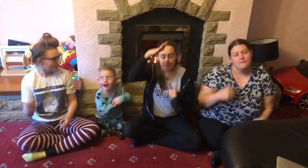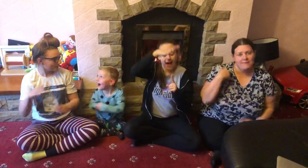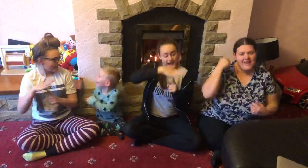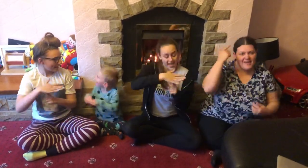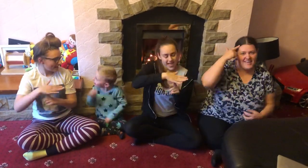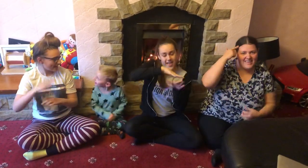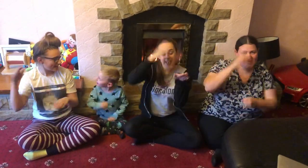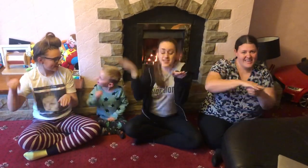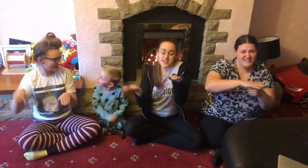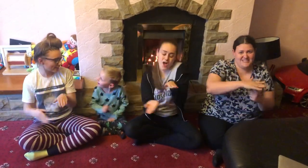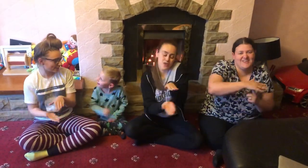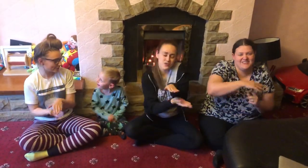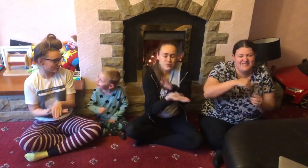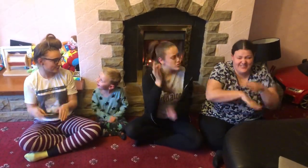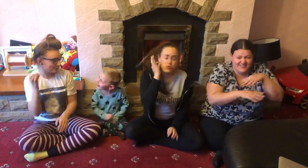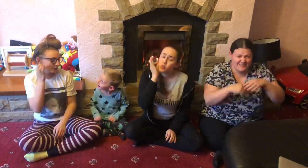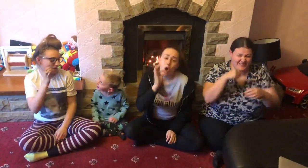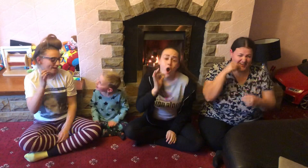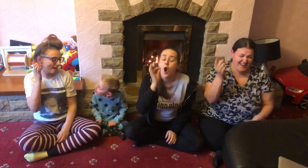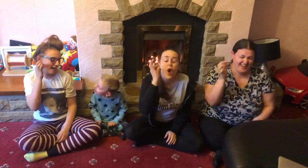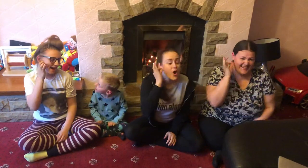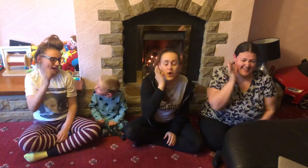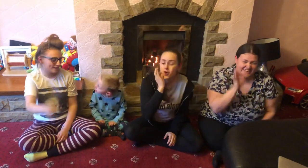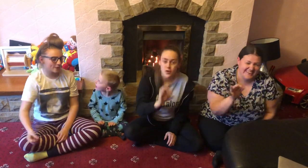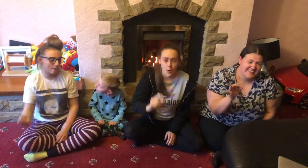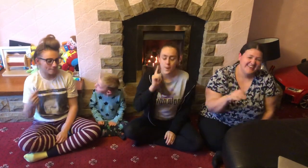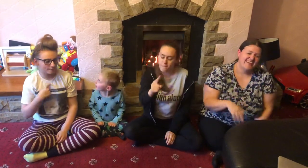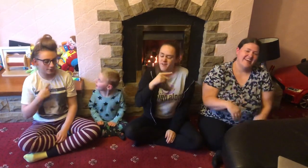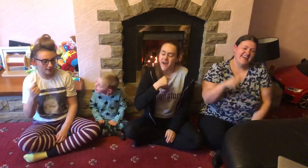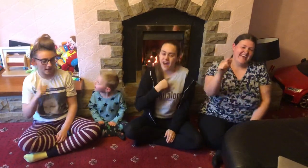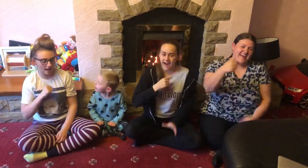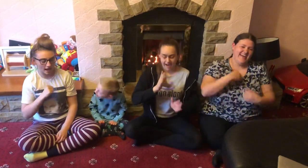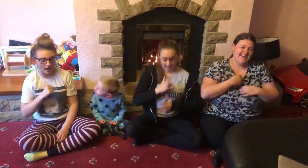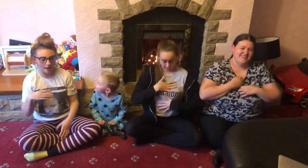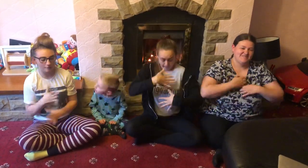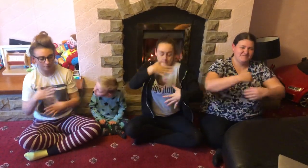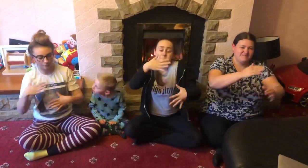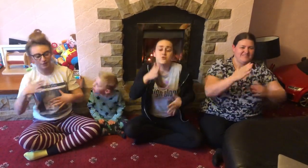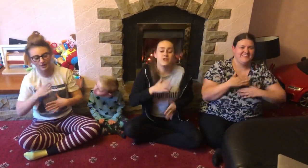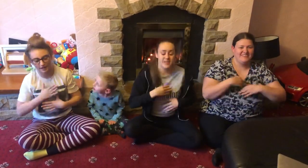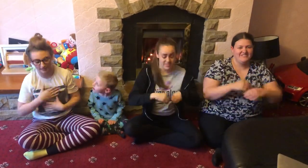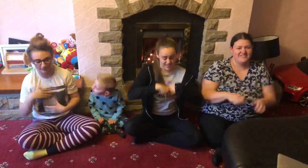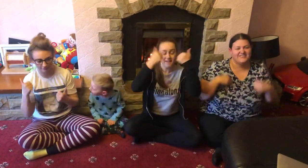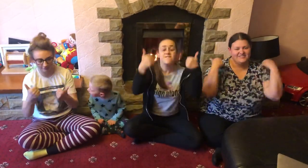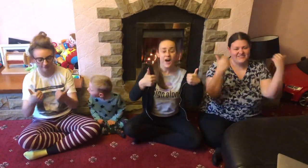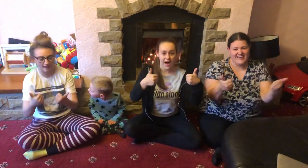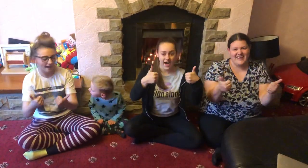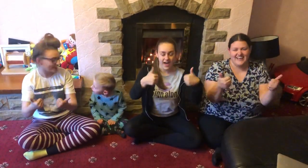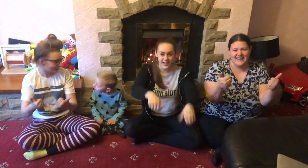My head's underwater, but I'm breathing fine.